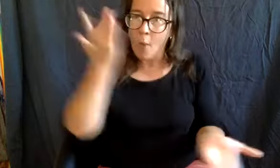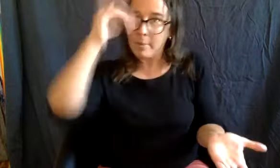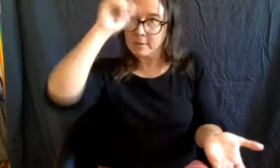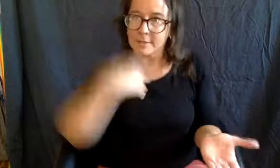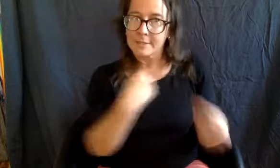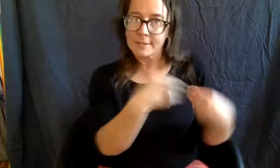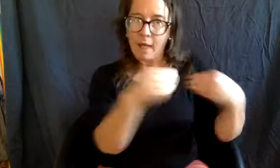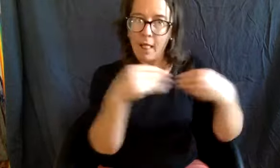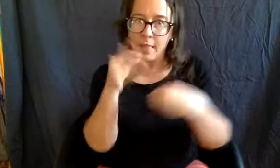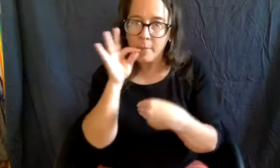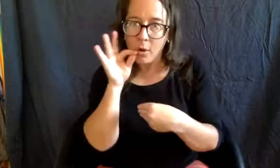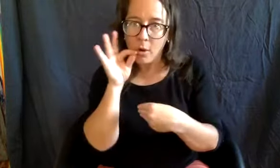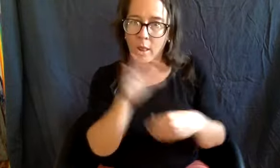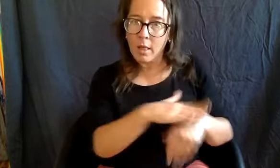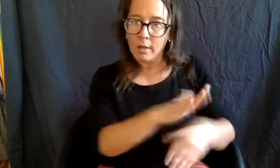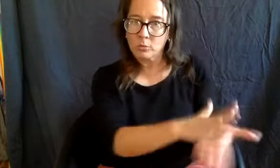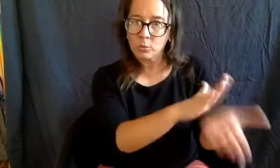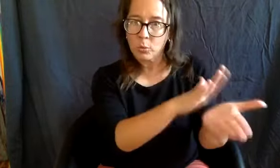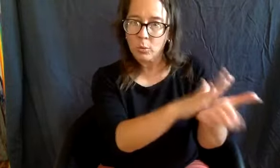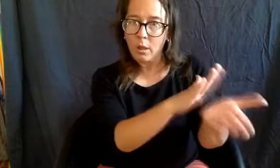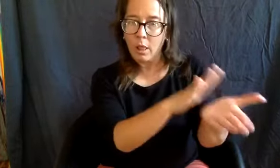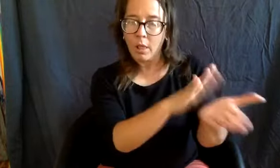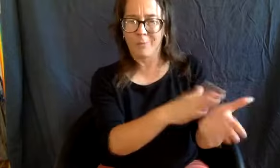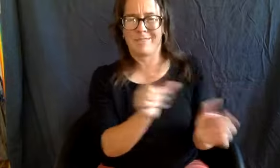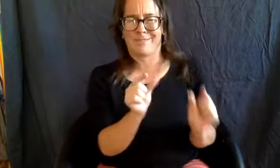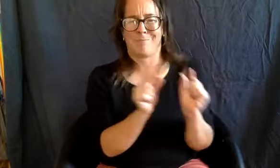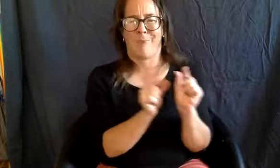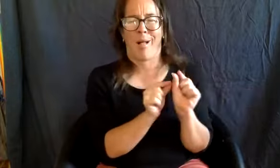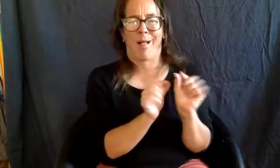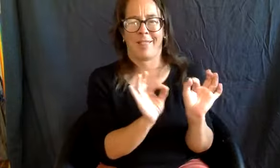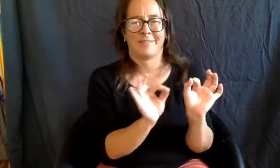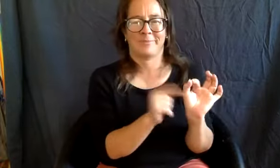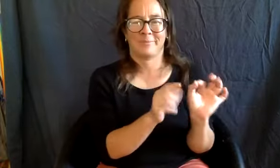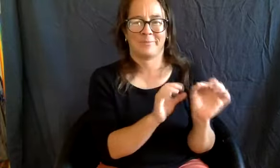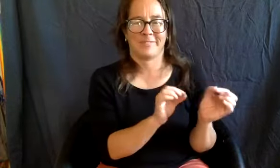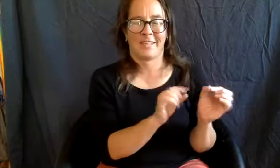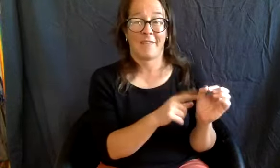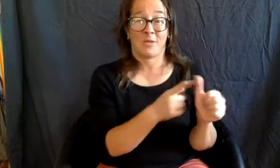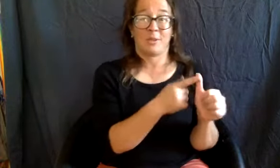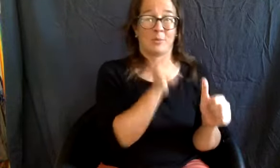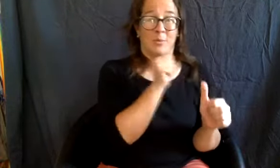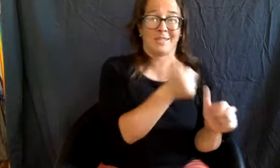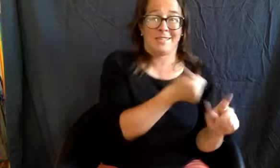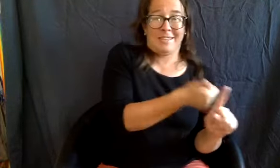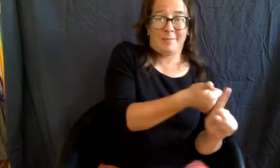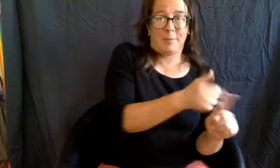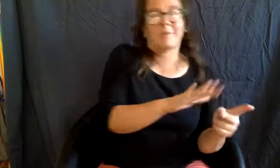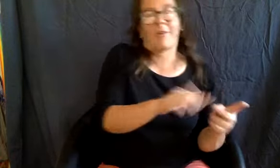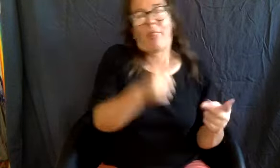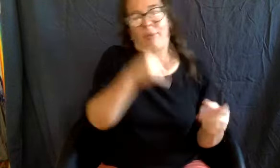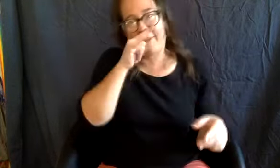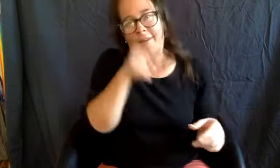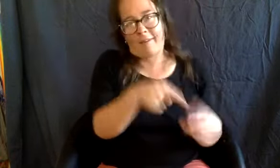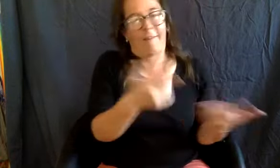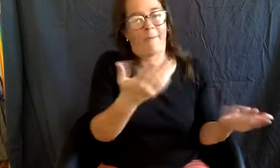at a time to the best of my ability, I was able to love my son unconditionally while this stuff was going on. I had to go